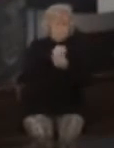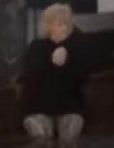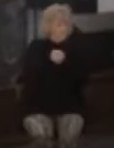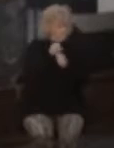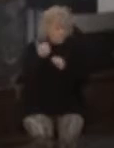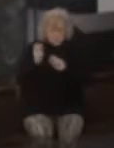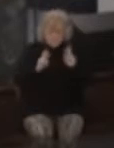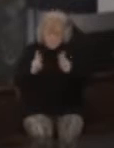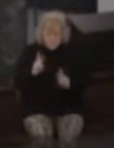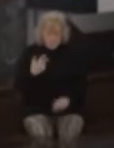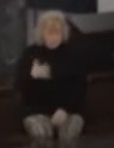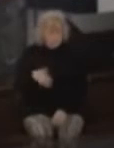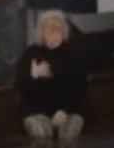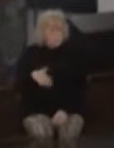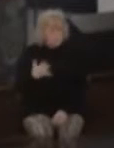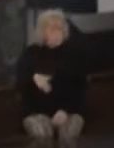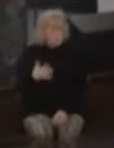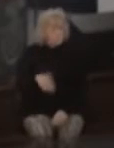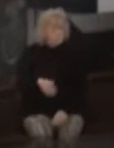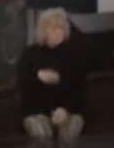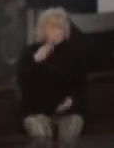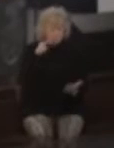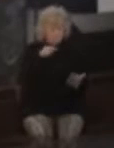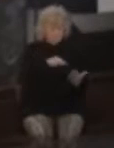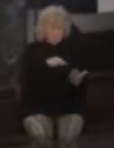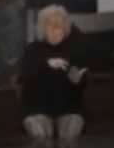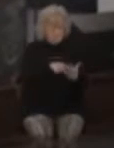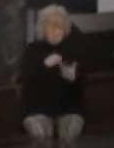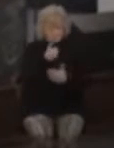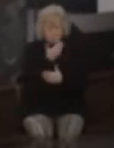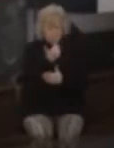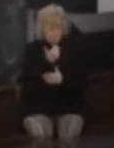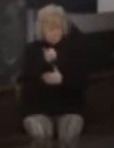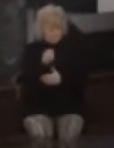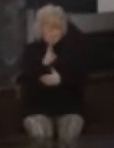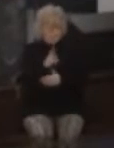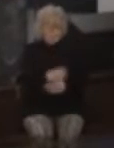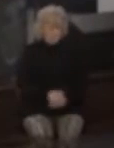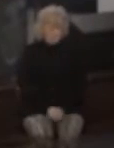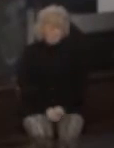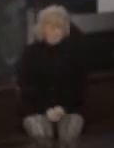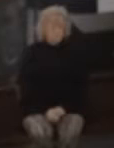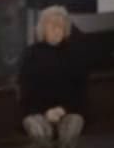should. Look at verses 15 and 16.